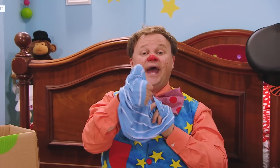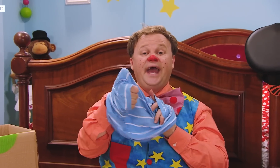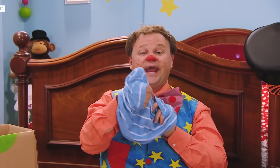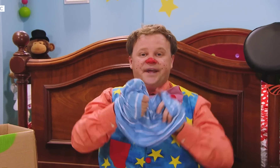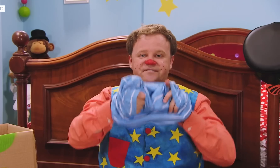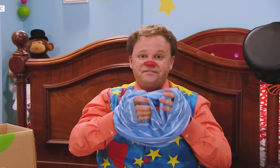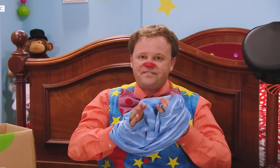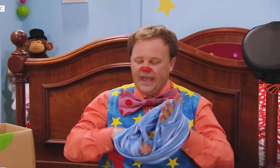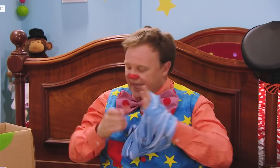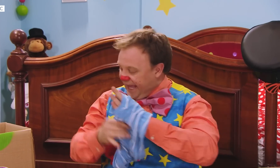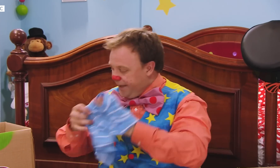Okay.